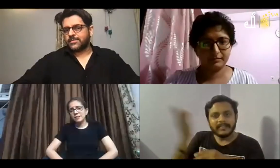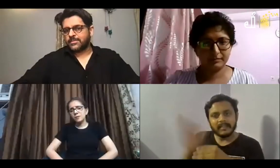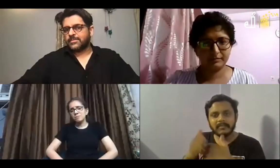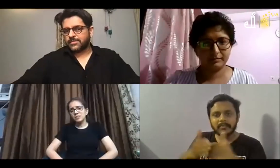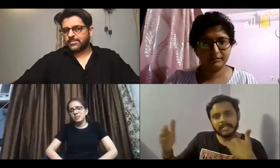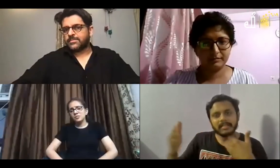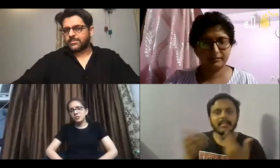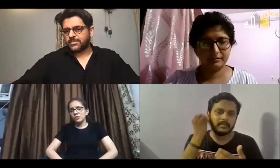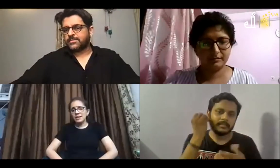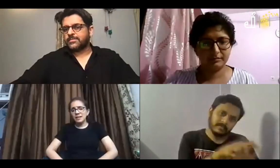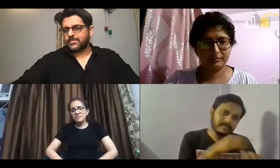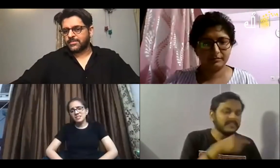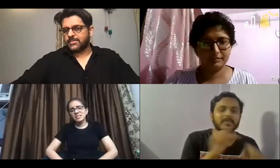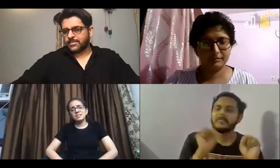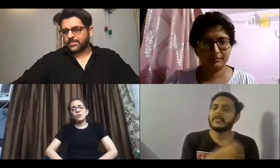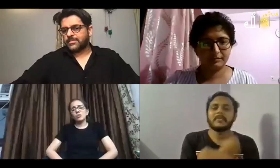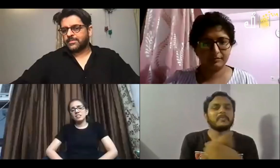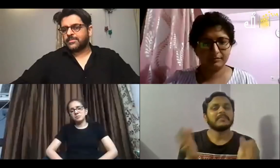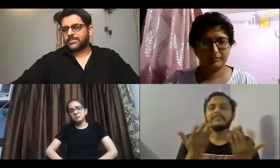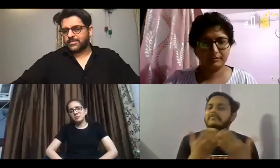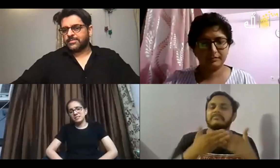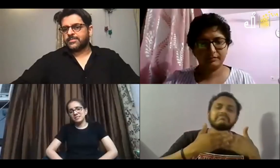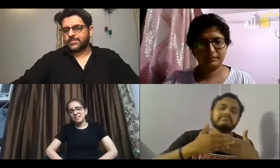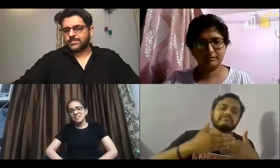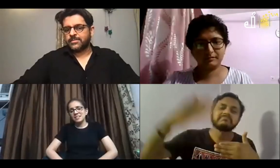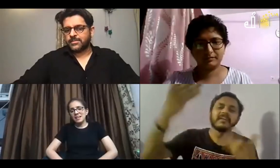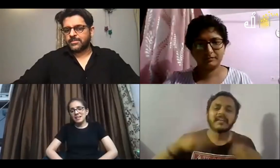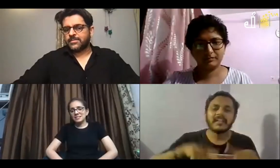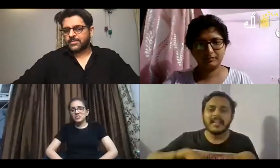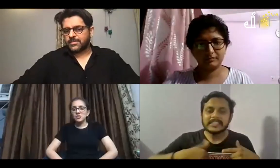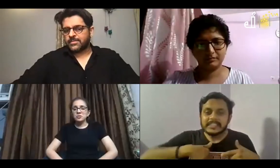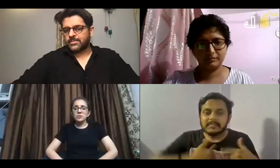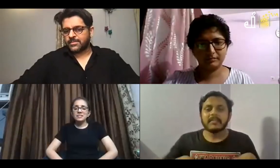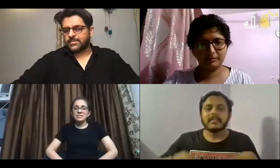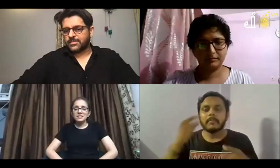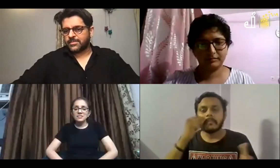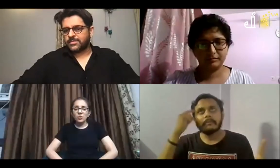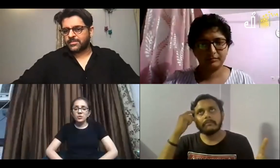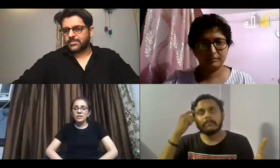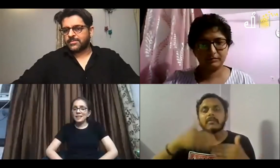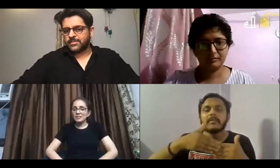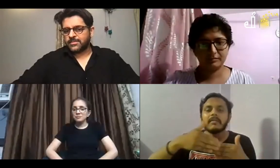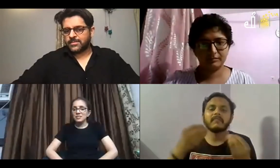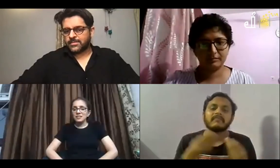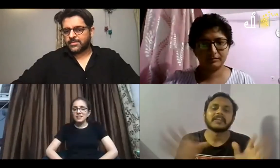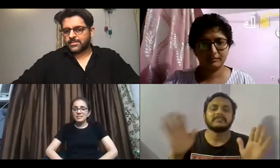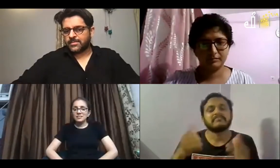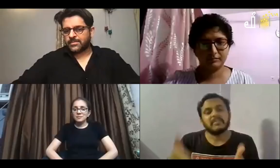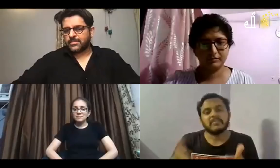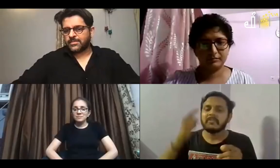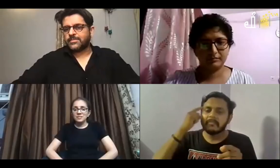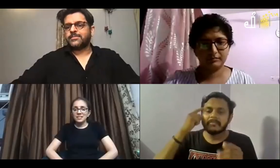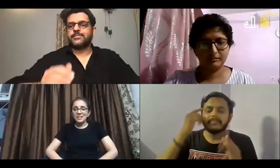and I've seen that a lot of deaf people face that, and it's an ongoing thing, it's an ongoing life,